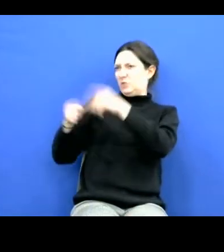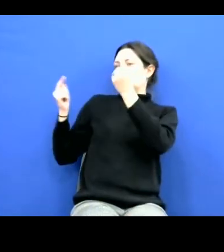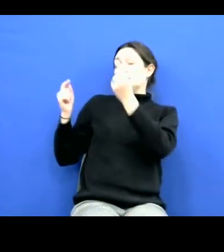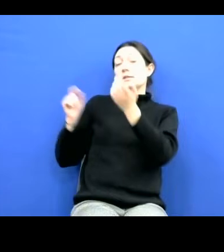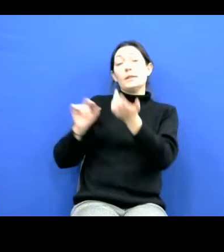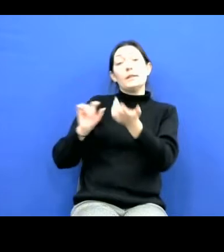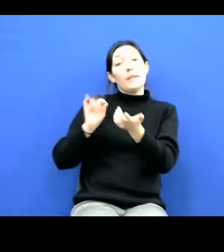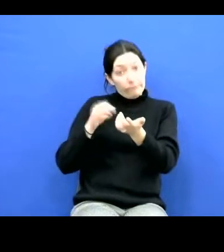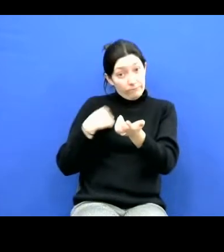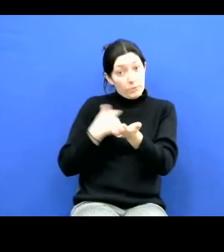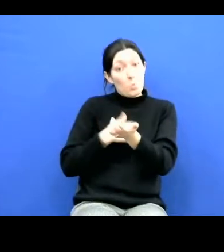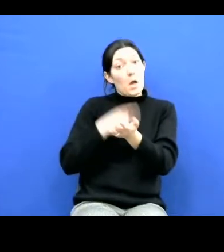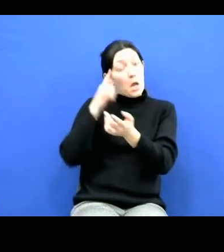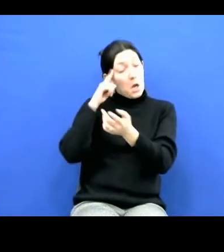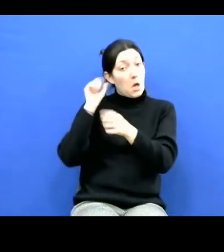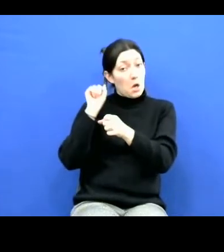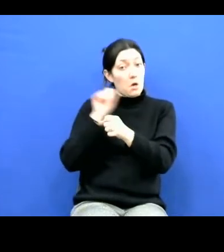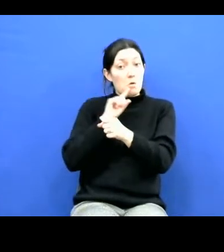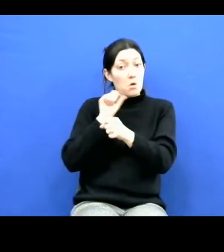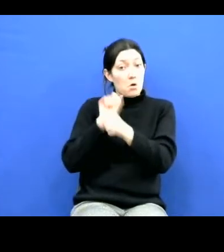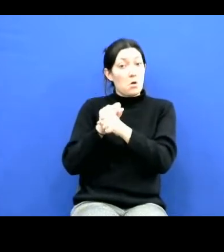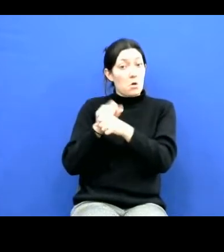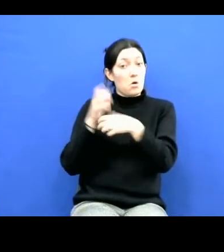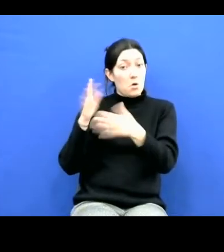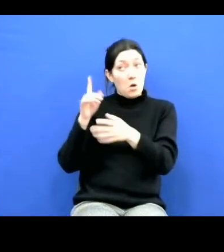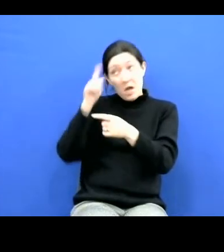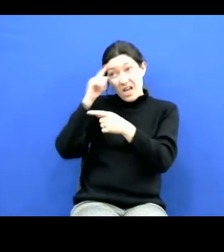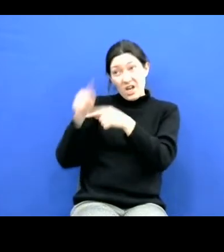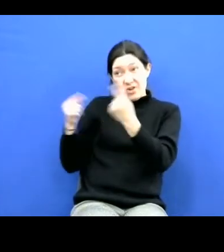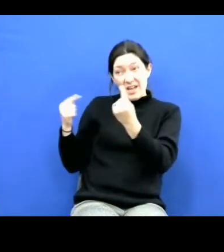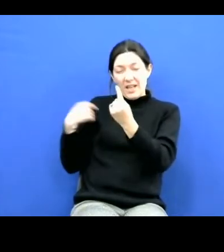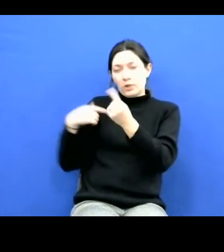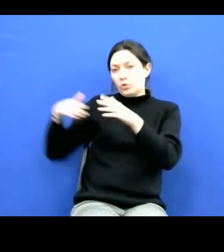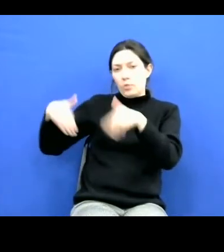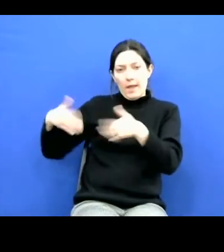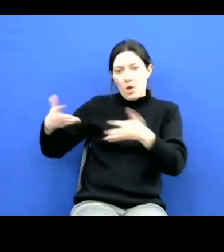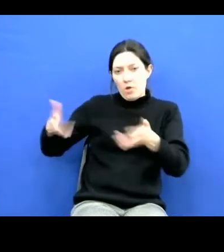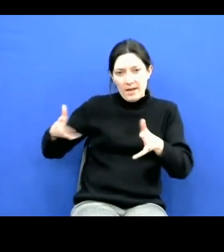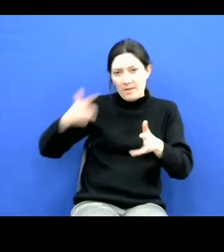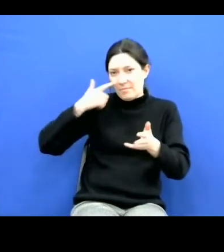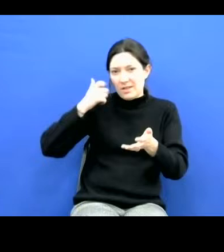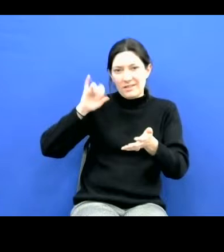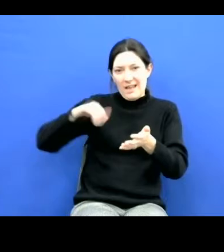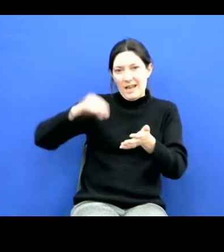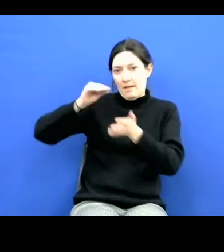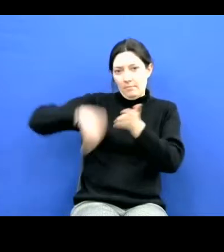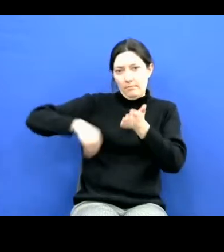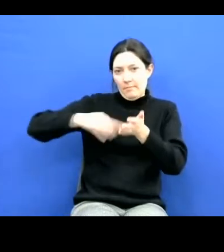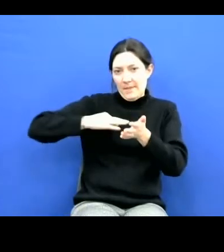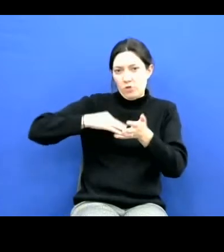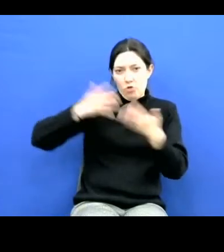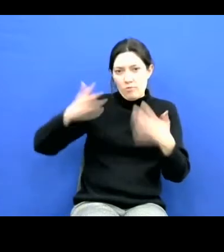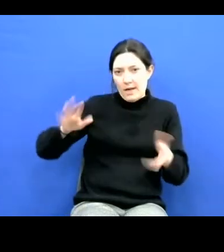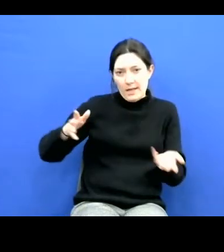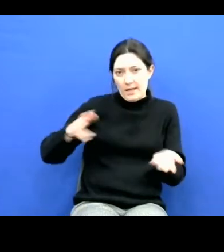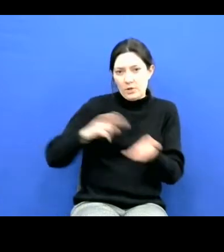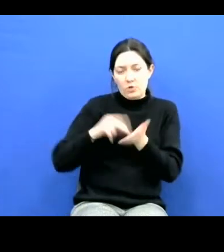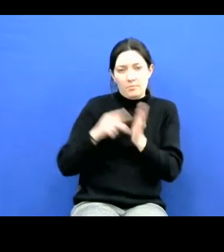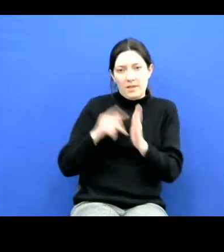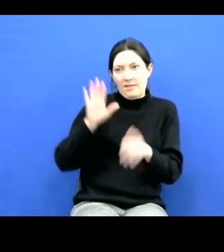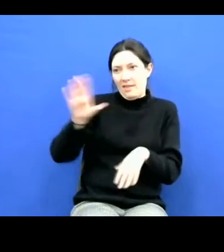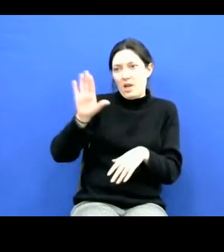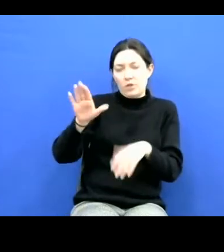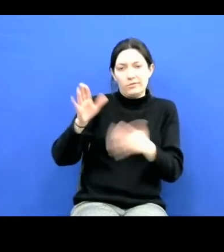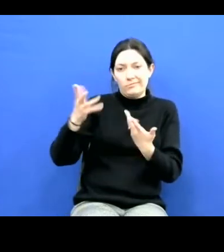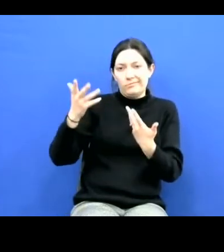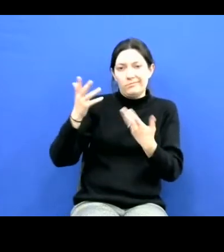would have to change the code, but it would be too late because they've already got an application. Understood. With that said, you know, like I said, your